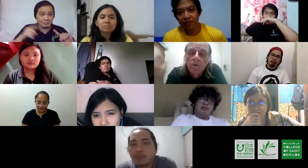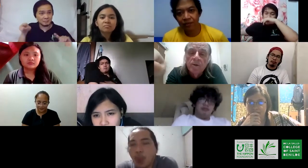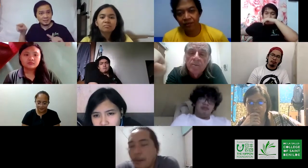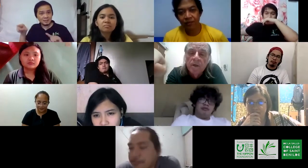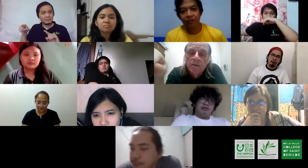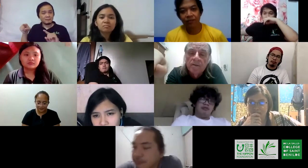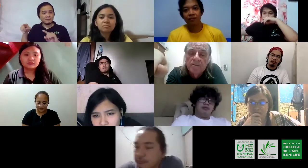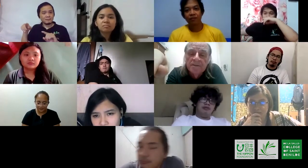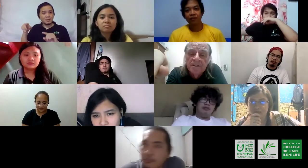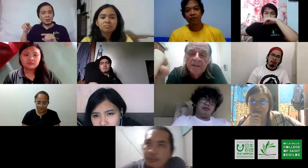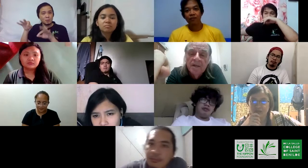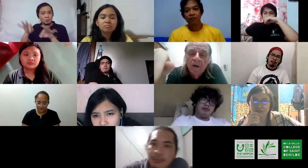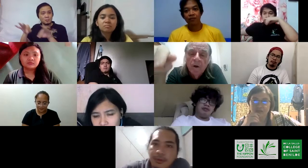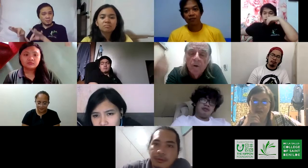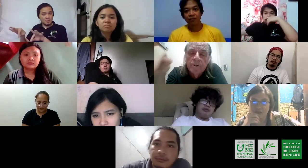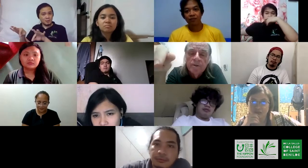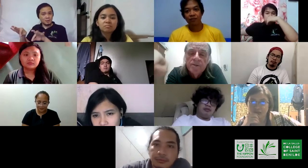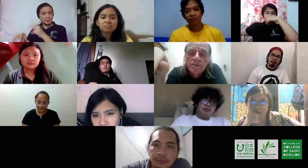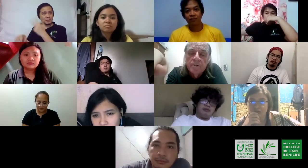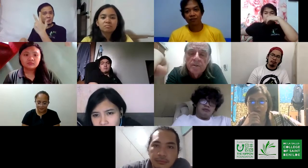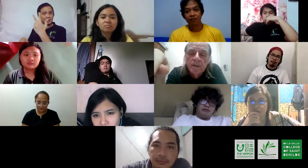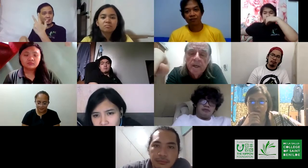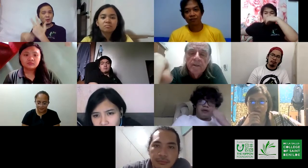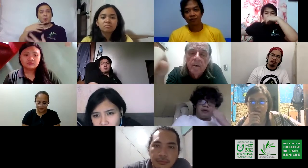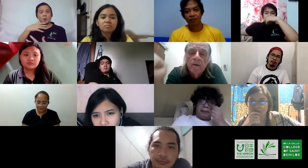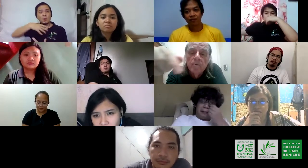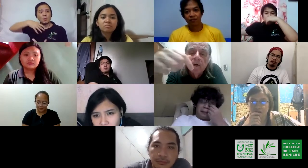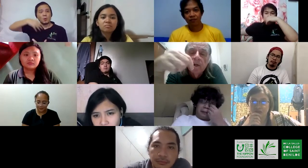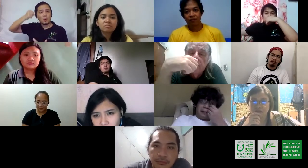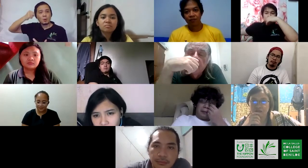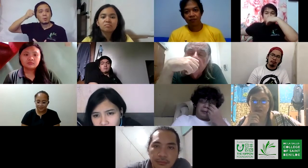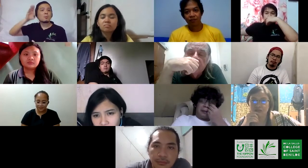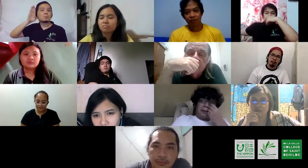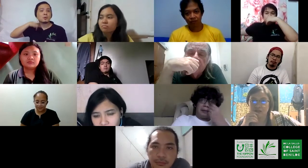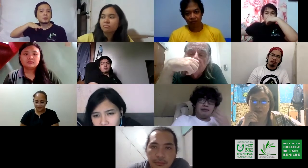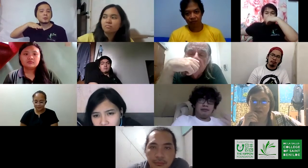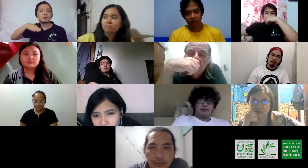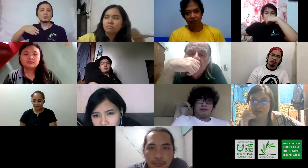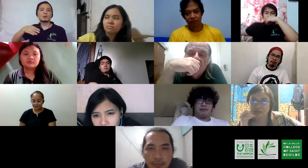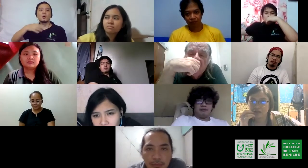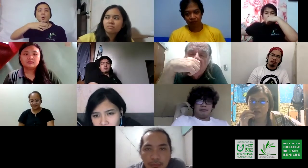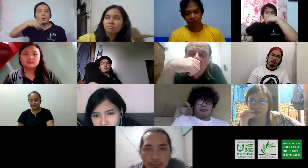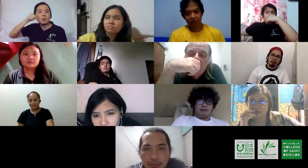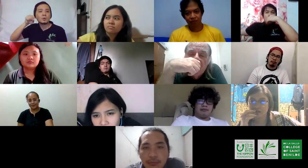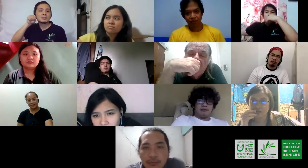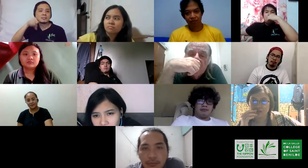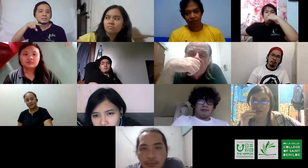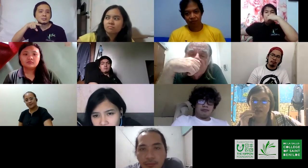has older brother, older sister, and younger brother, younger sister.